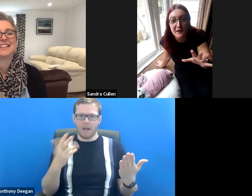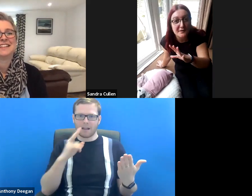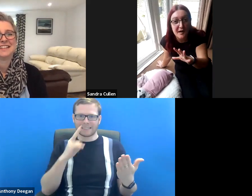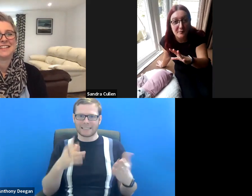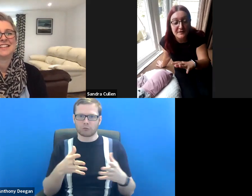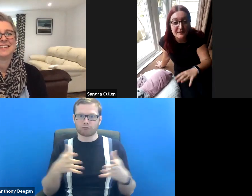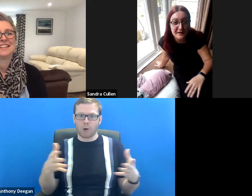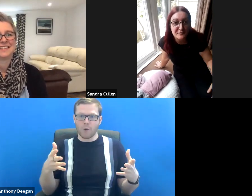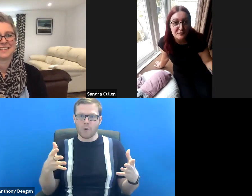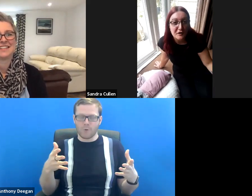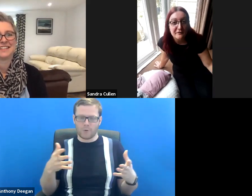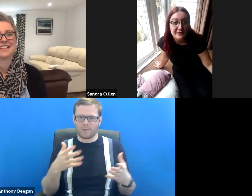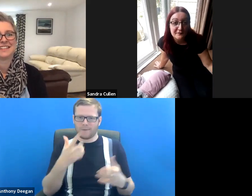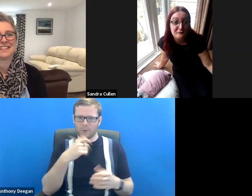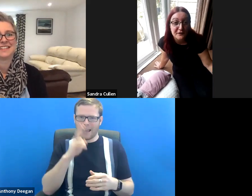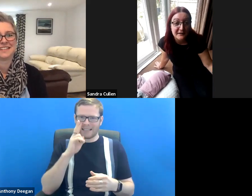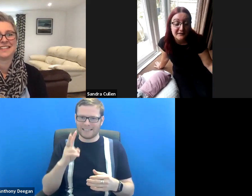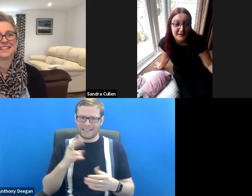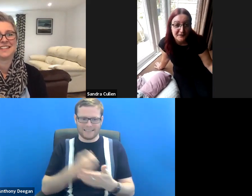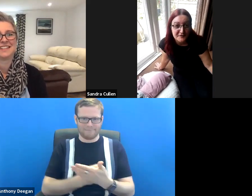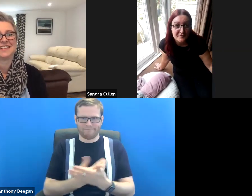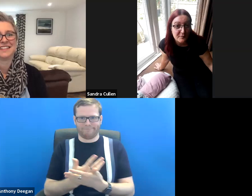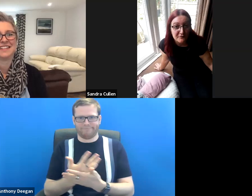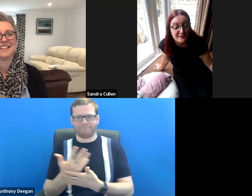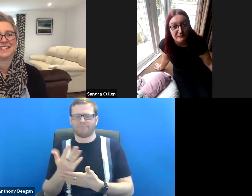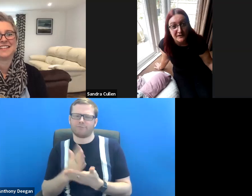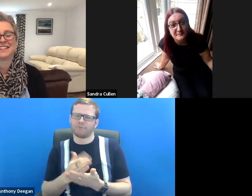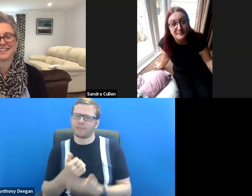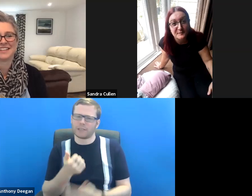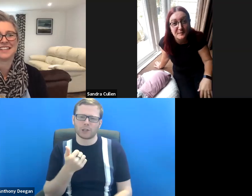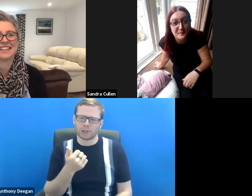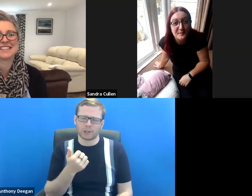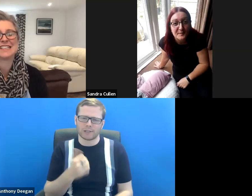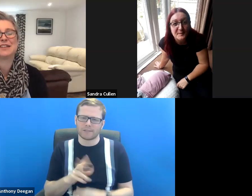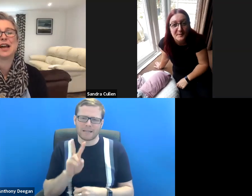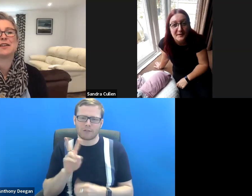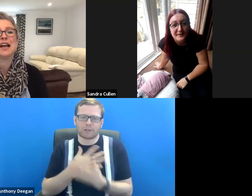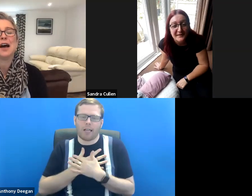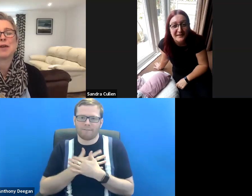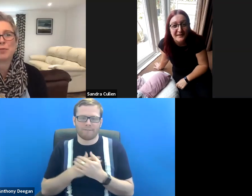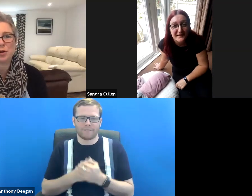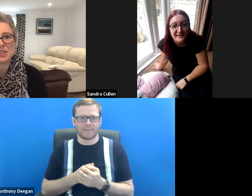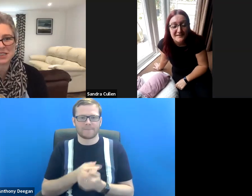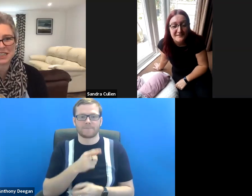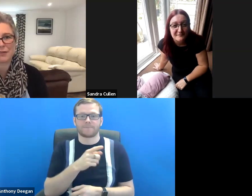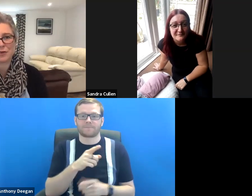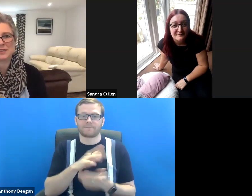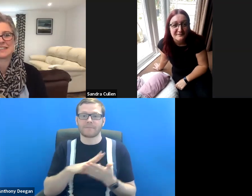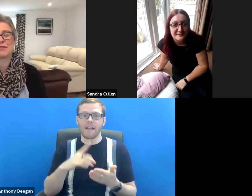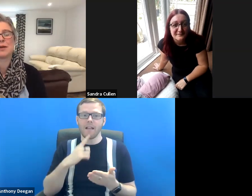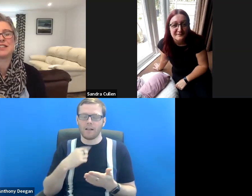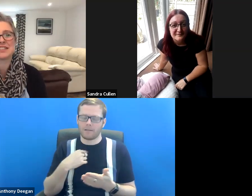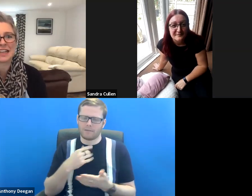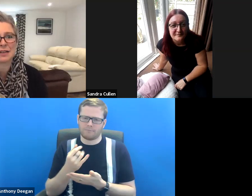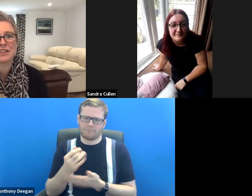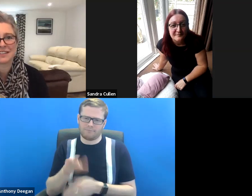see what's happened in the last few months, and it's really, really good. The parents love it. It's lovely. My poor daughter, I force her to